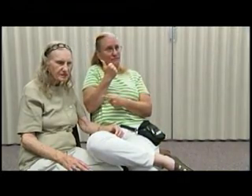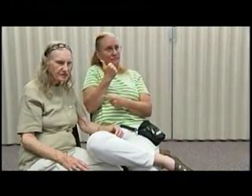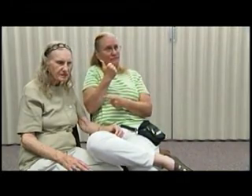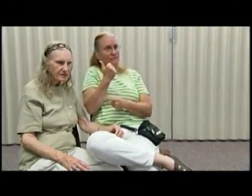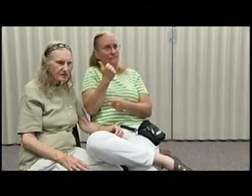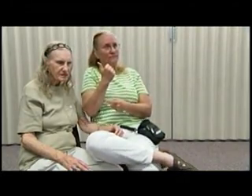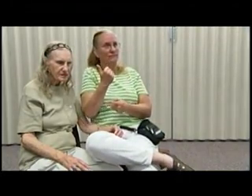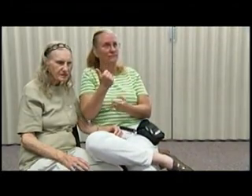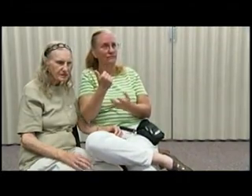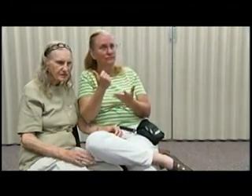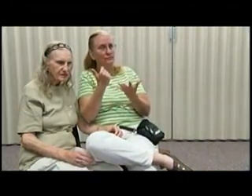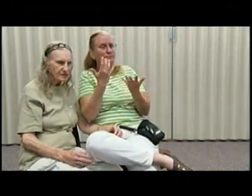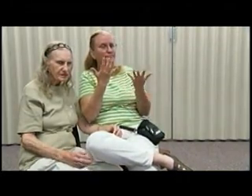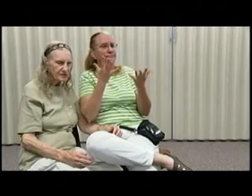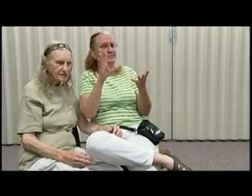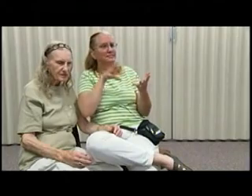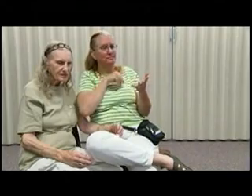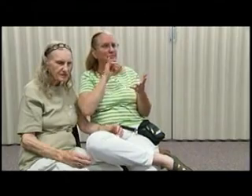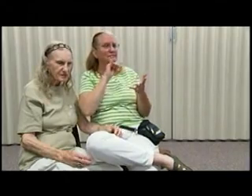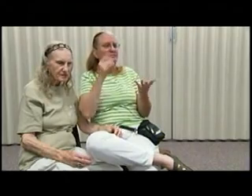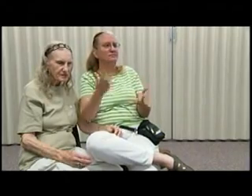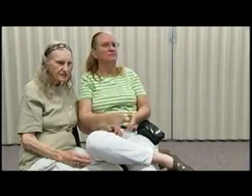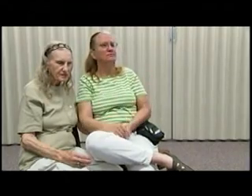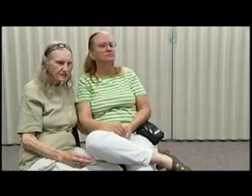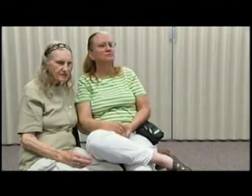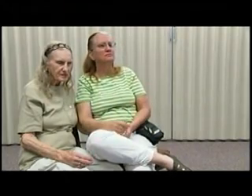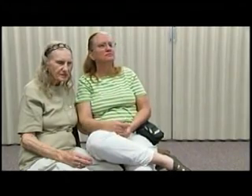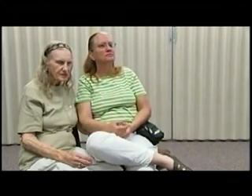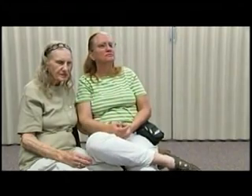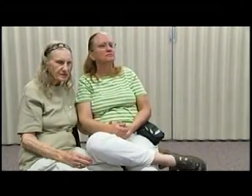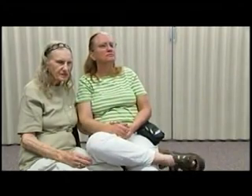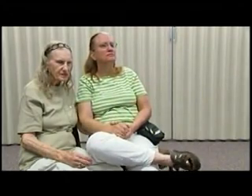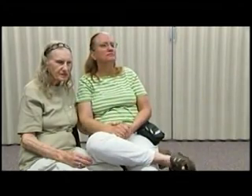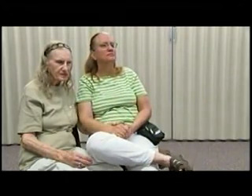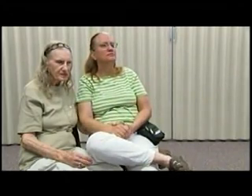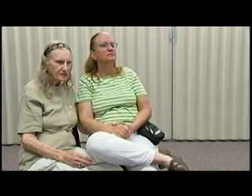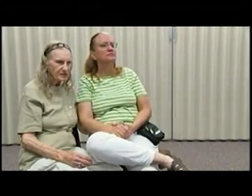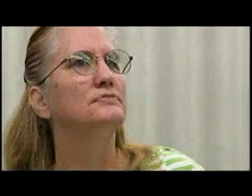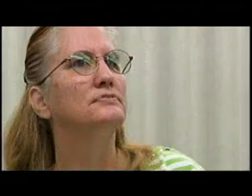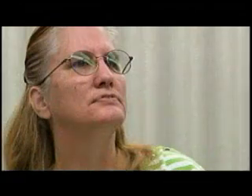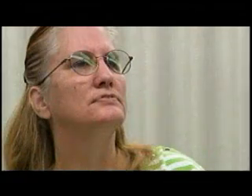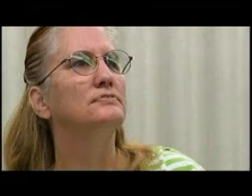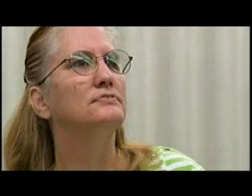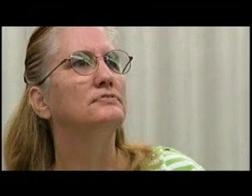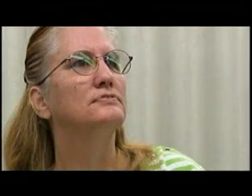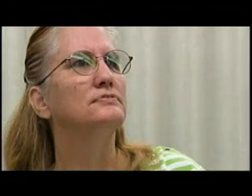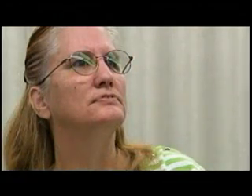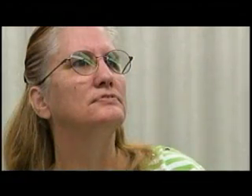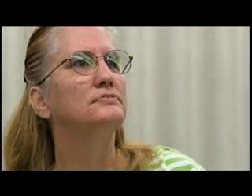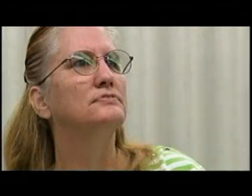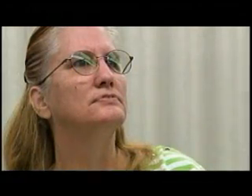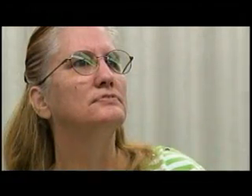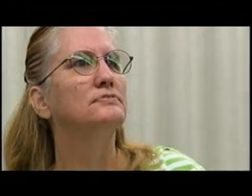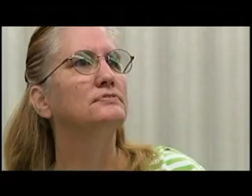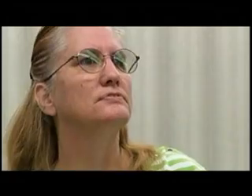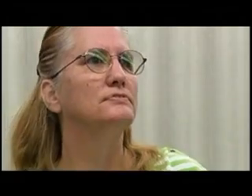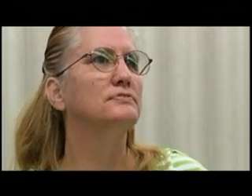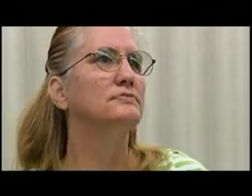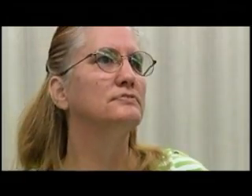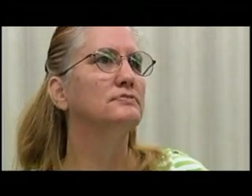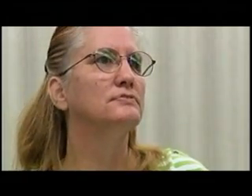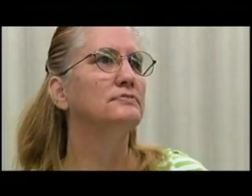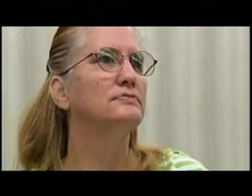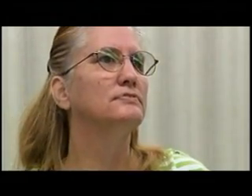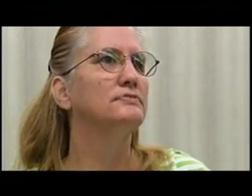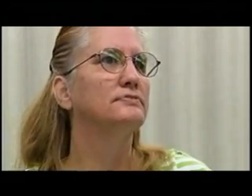feeling of, I don't want to be blind, you know, but it was something I had to learn to accept. Now Betty depends on her interpreter, Debra